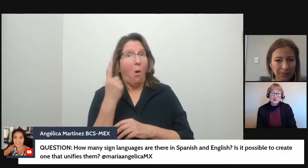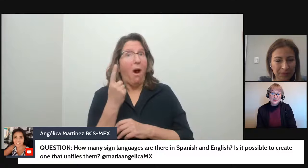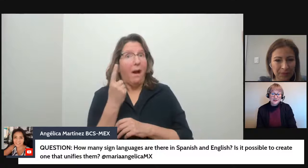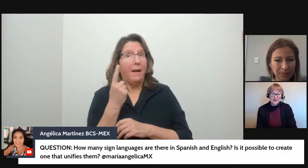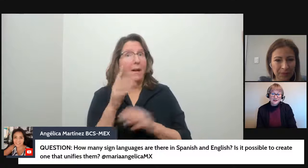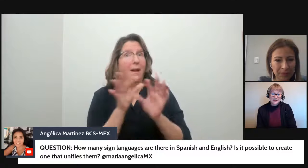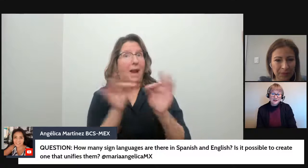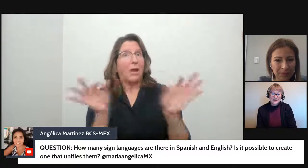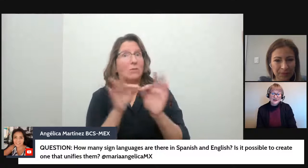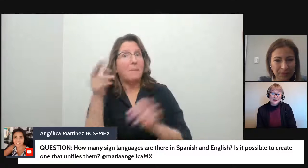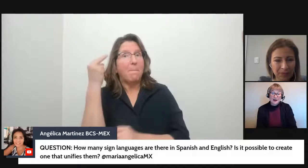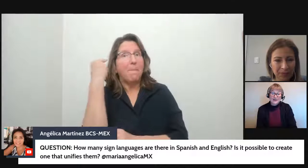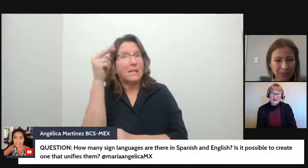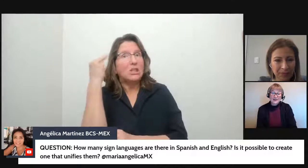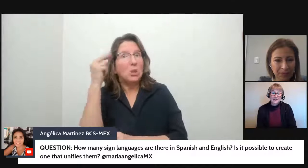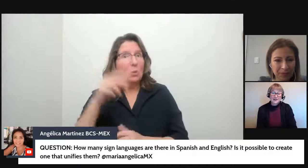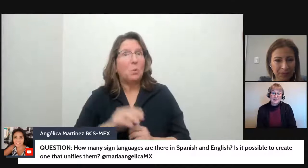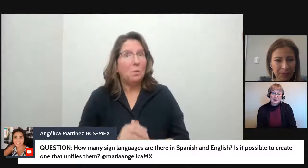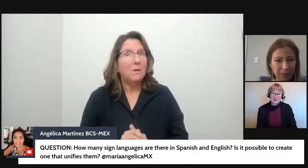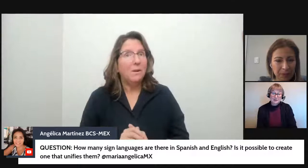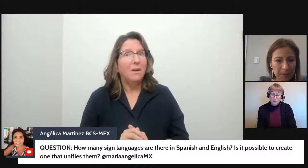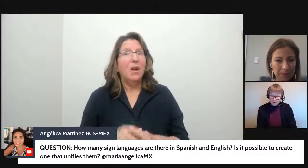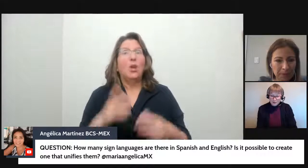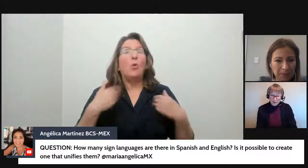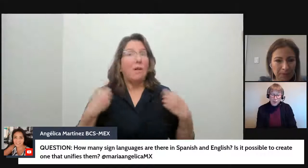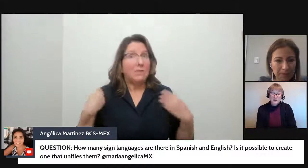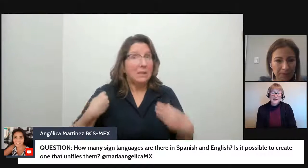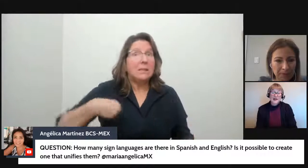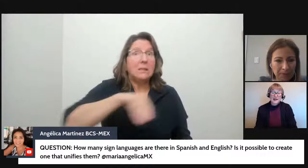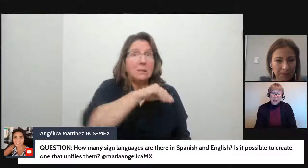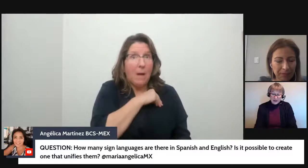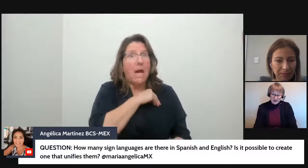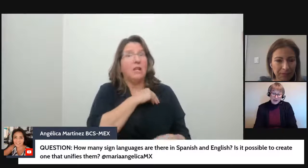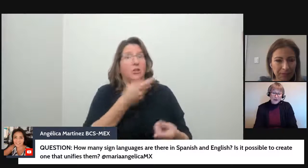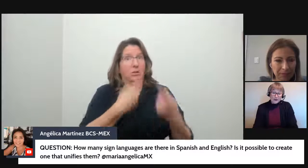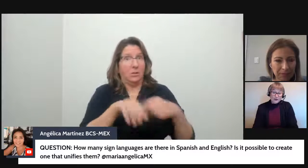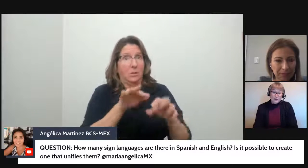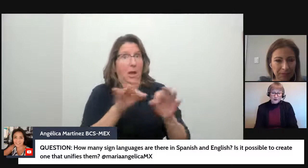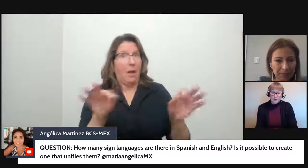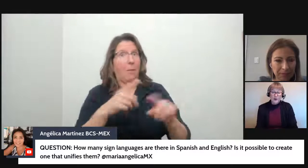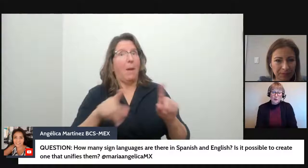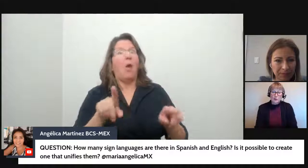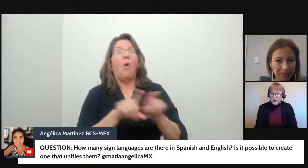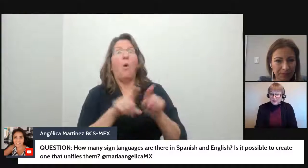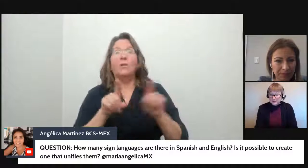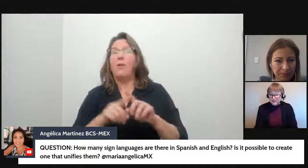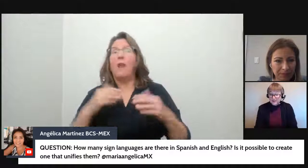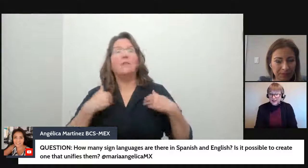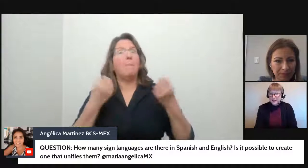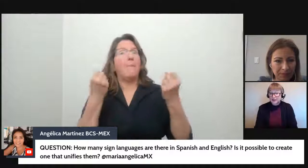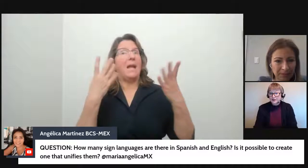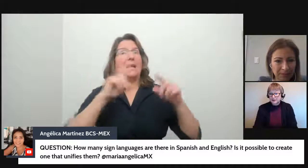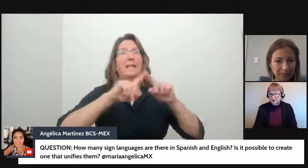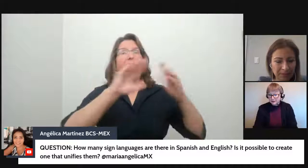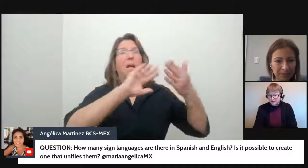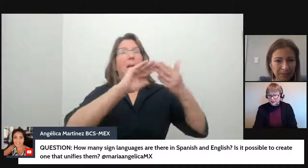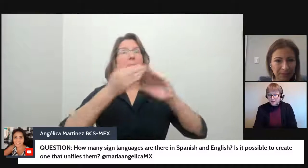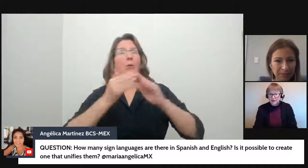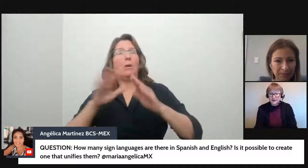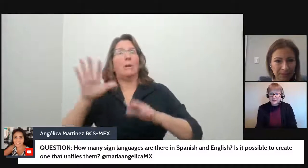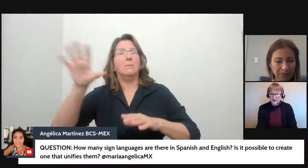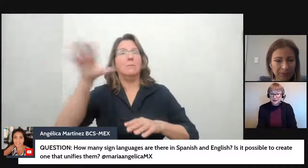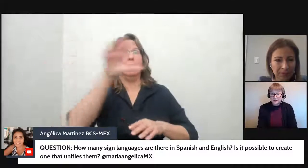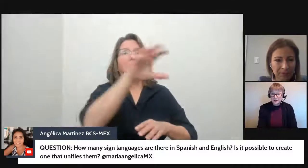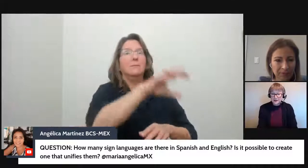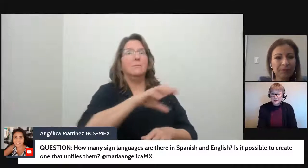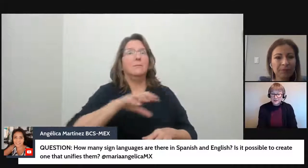From my perspective, obviously there's more than one I assume there's more than one kind of sign language in